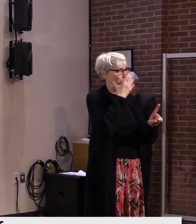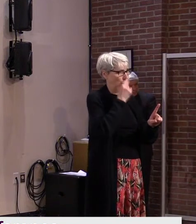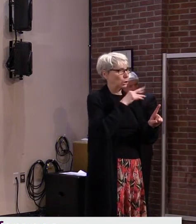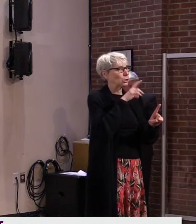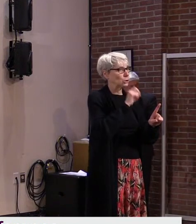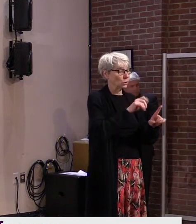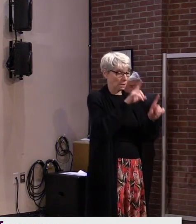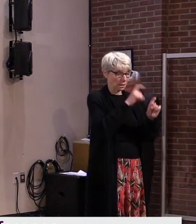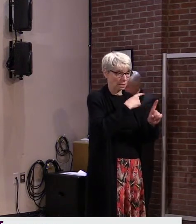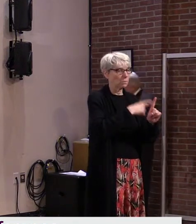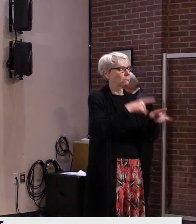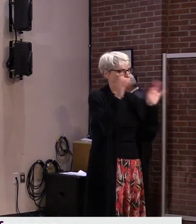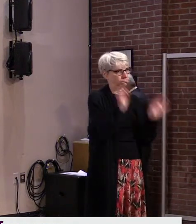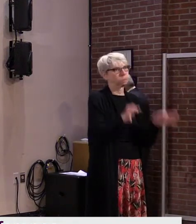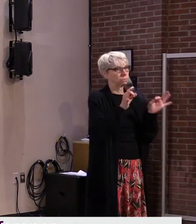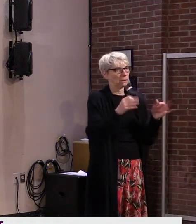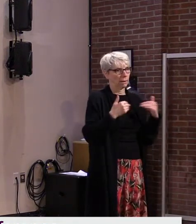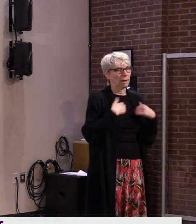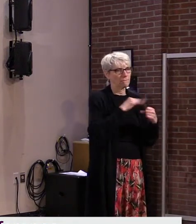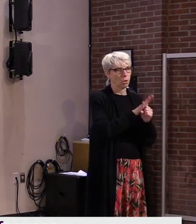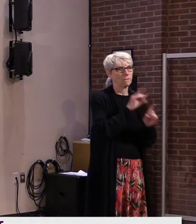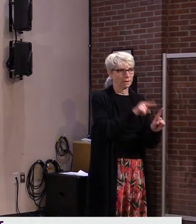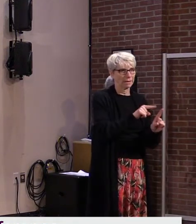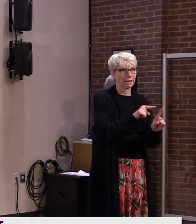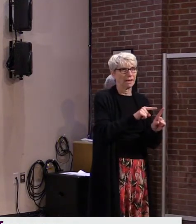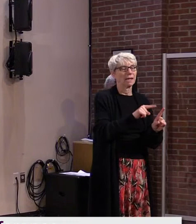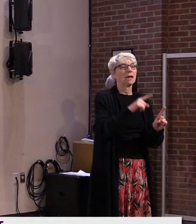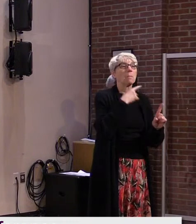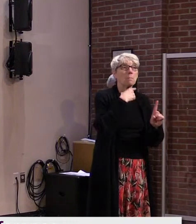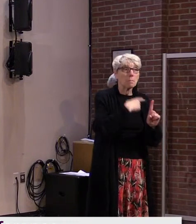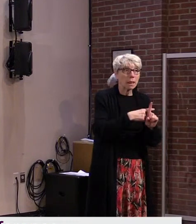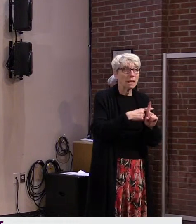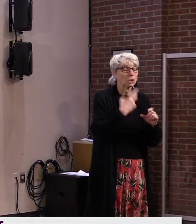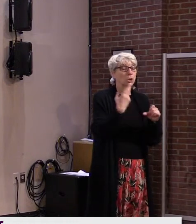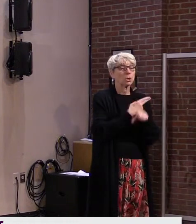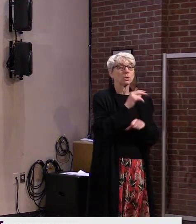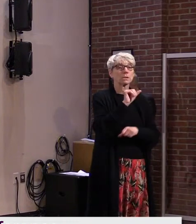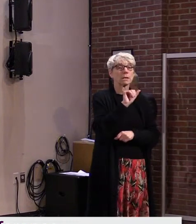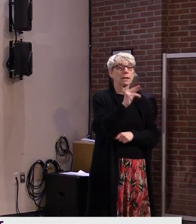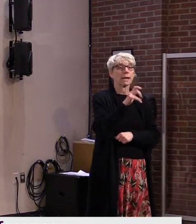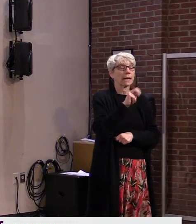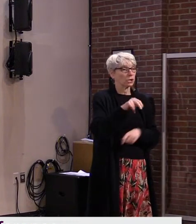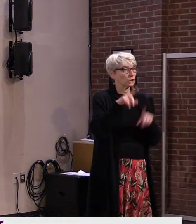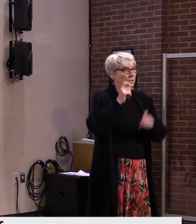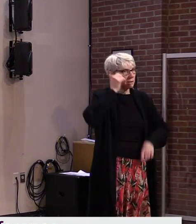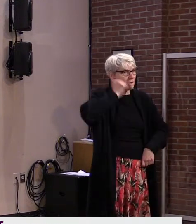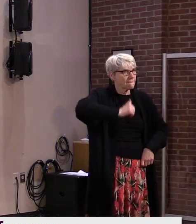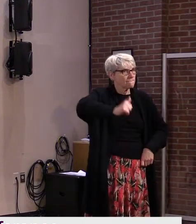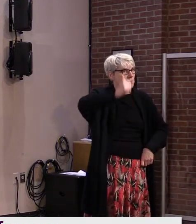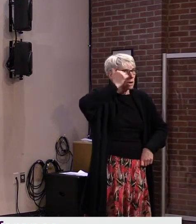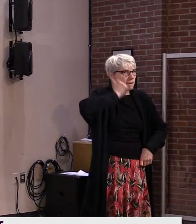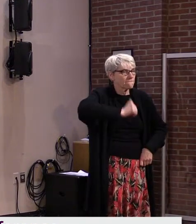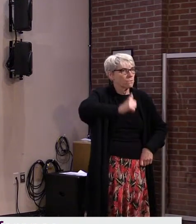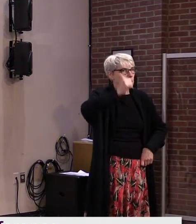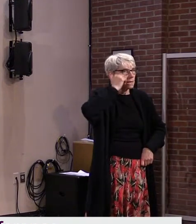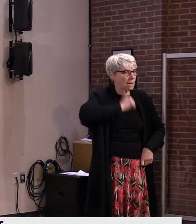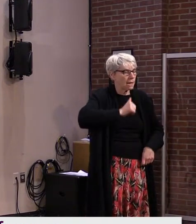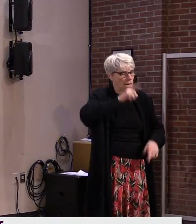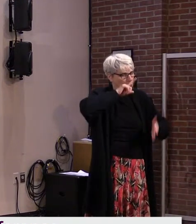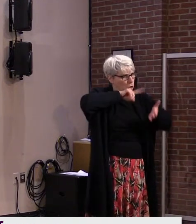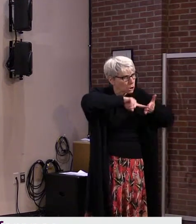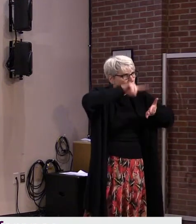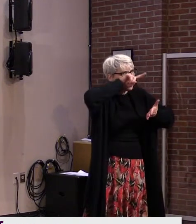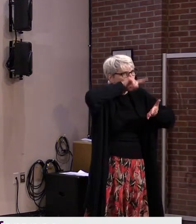5 to 7 days in a row. The reliability of a test becoming positive after having been negative and